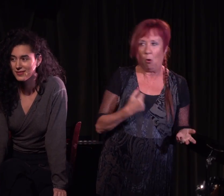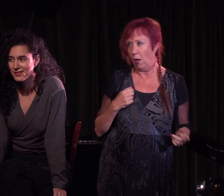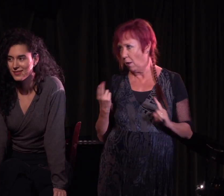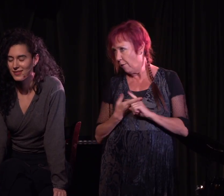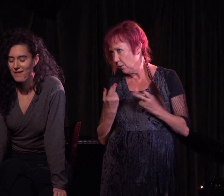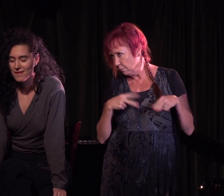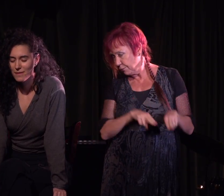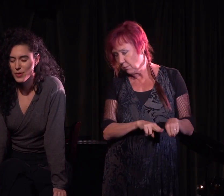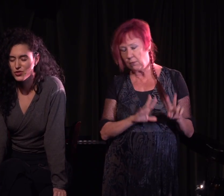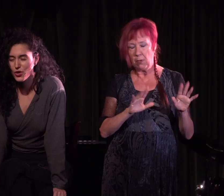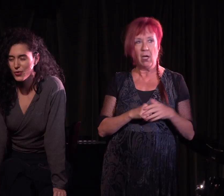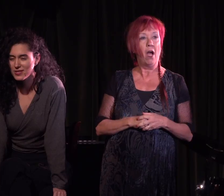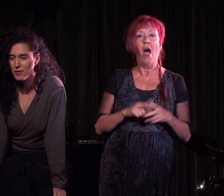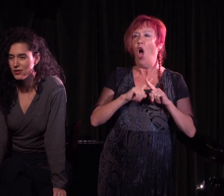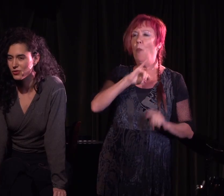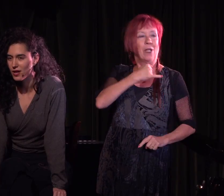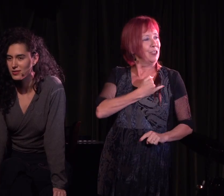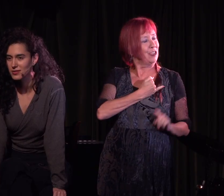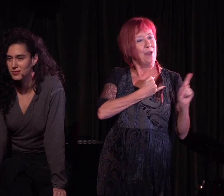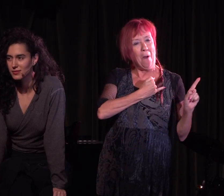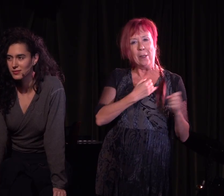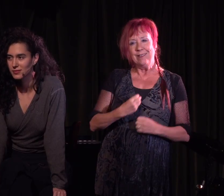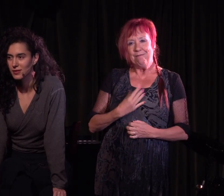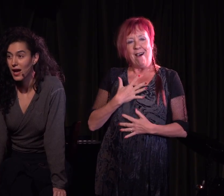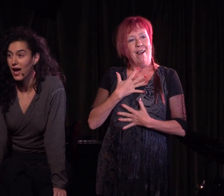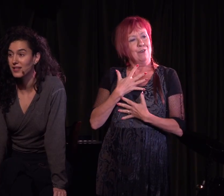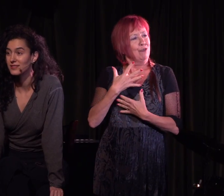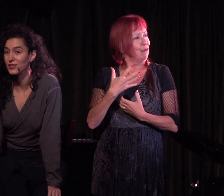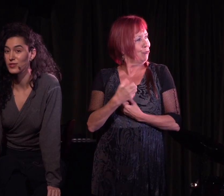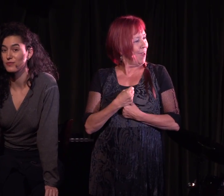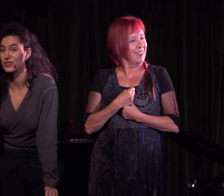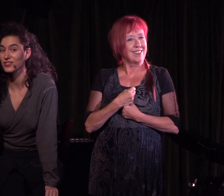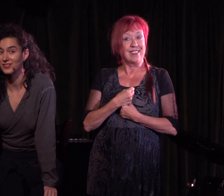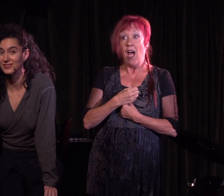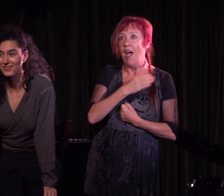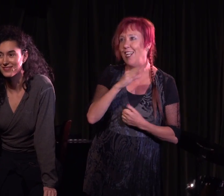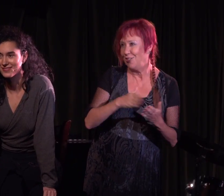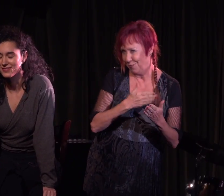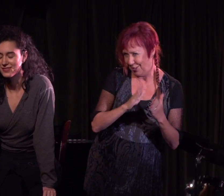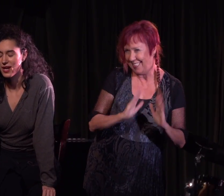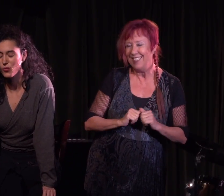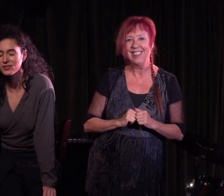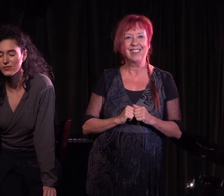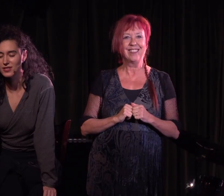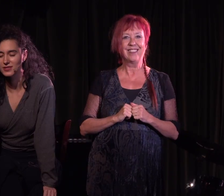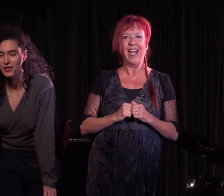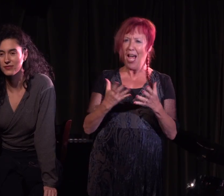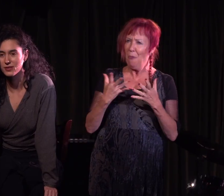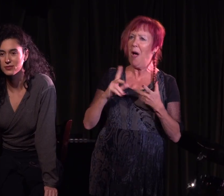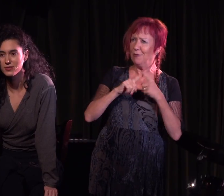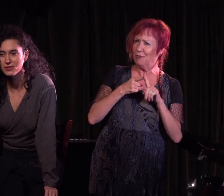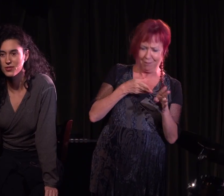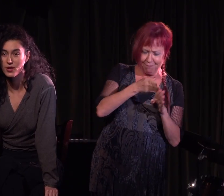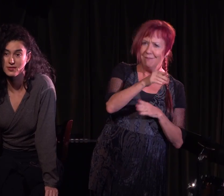bed. But Joe inspired trust, and he was a musician. I wanted friends in